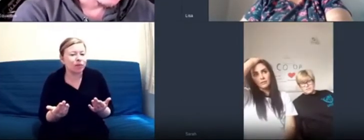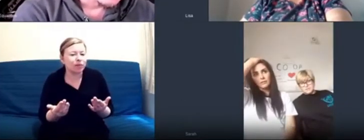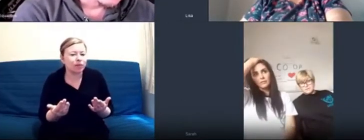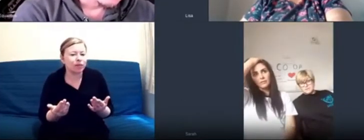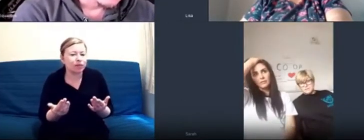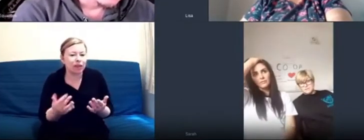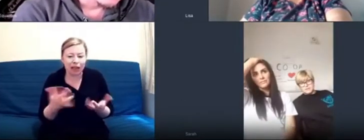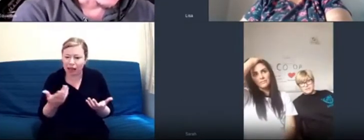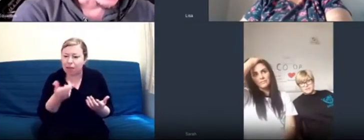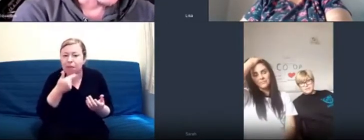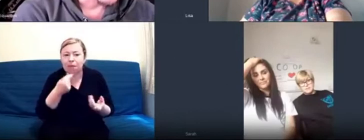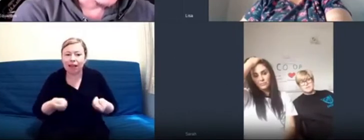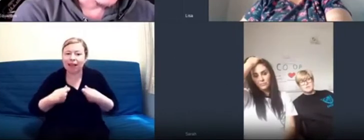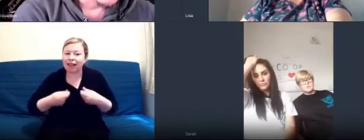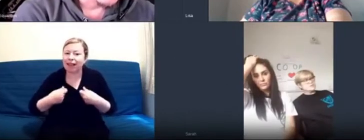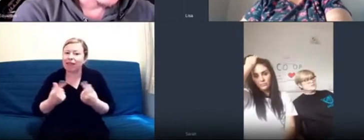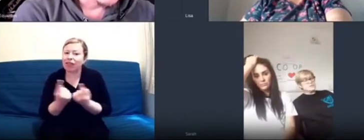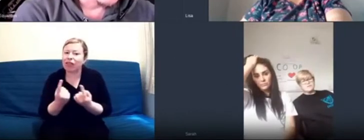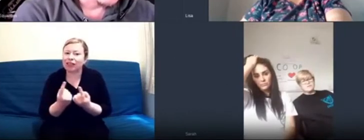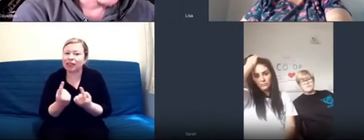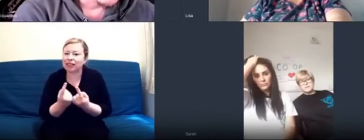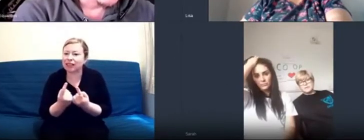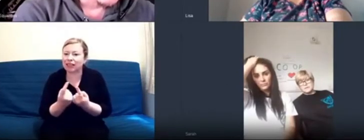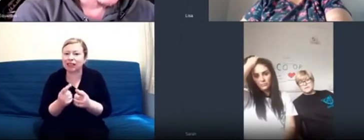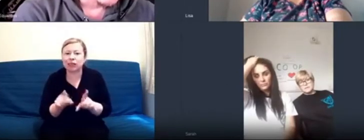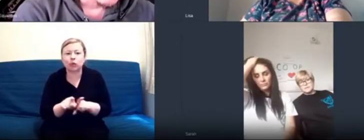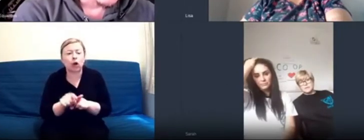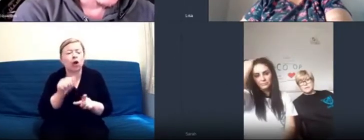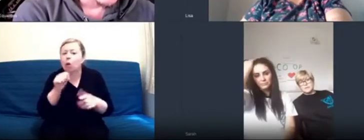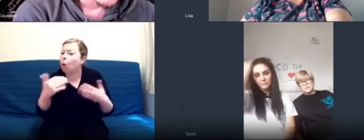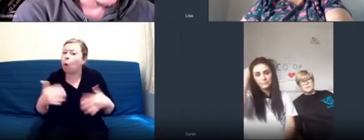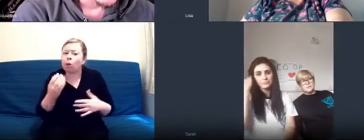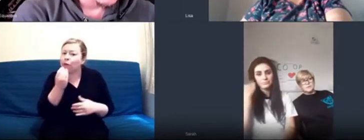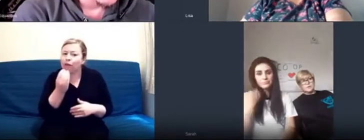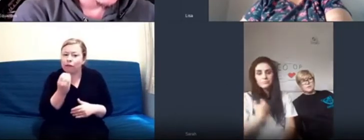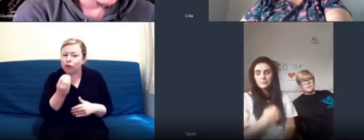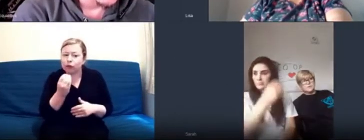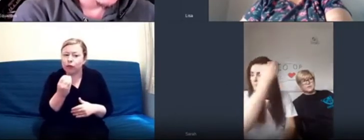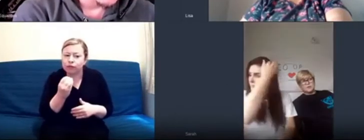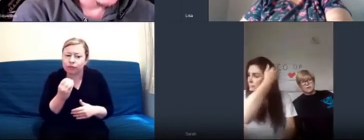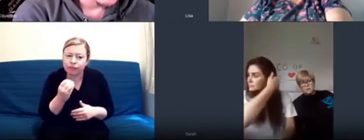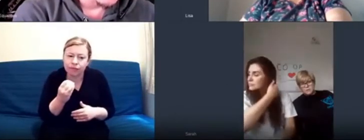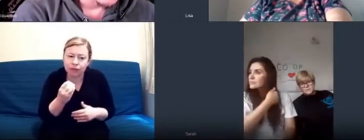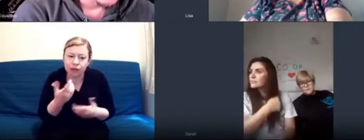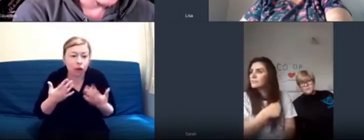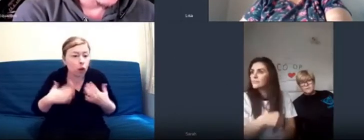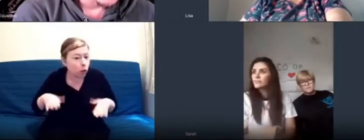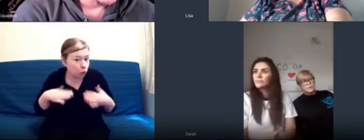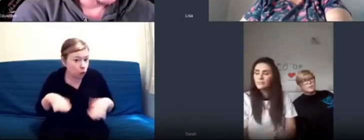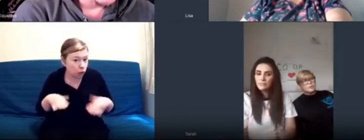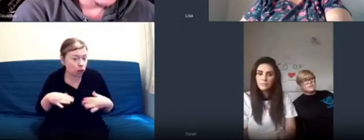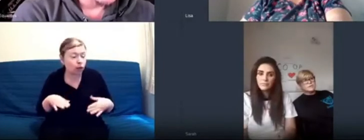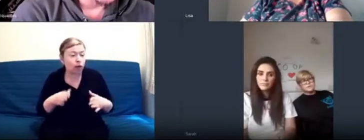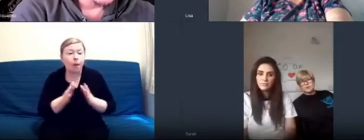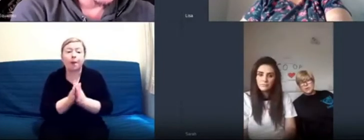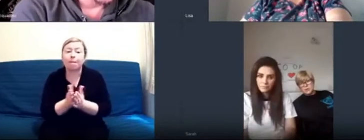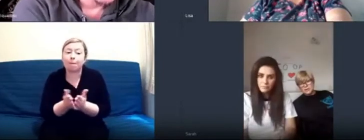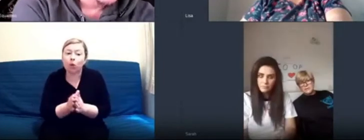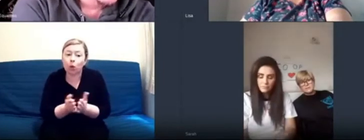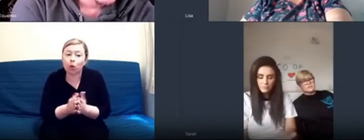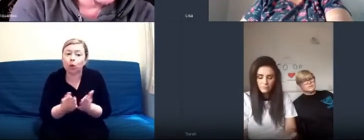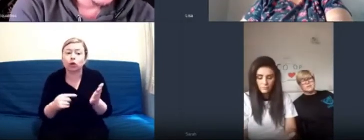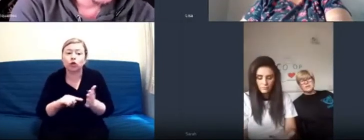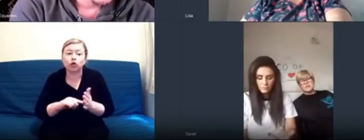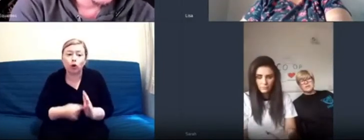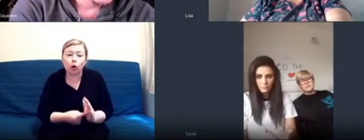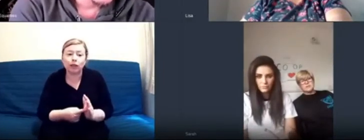and donations. Yeah. It's not all just about food. You know, we've got, you know, there's clothes, there's books, there's